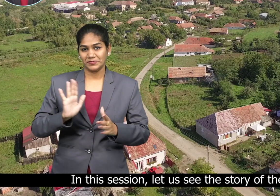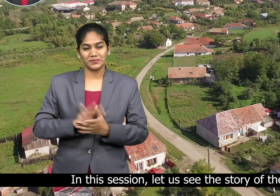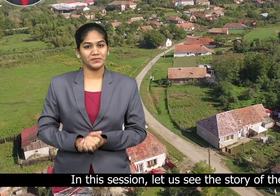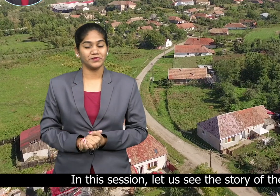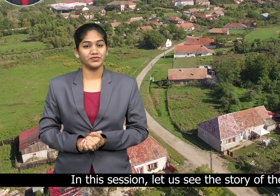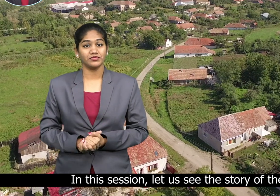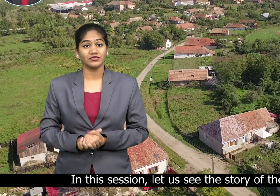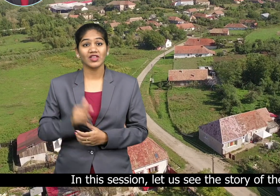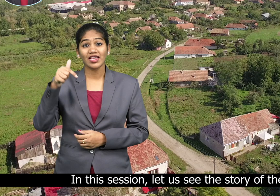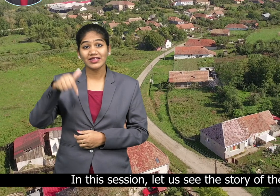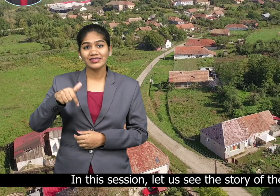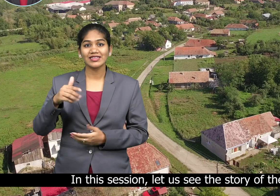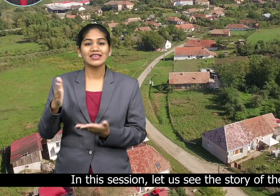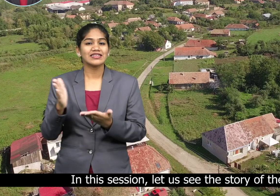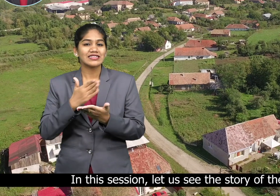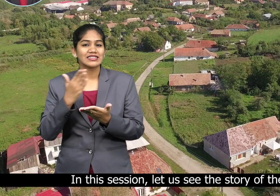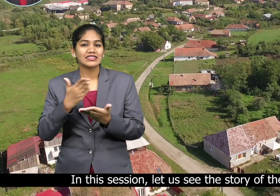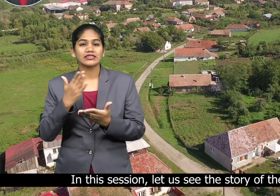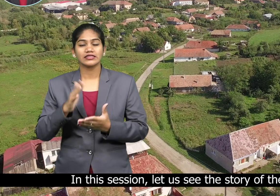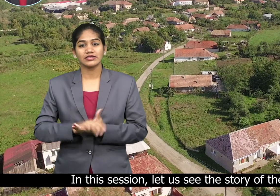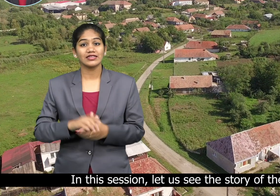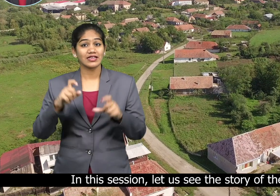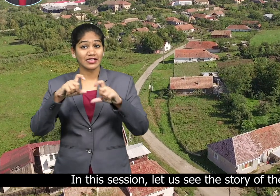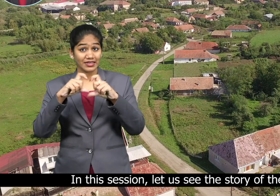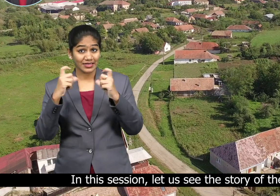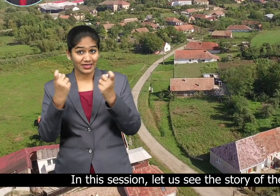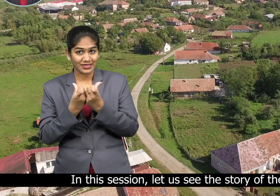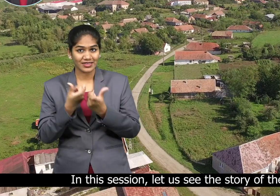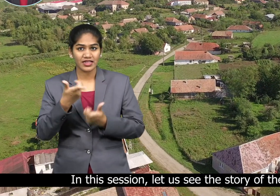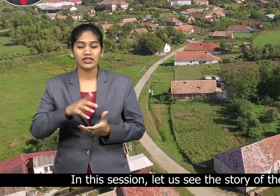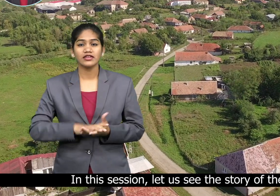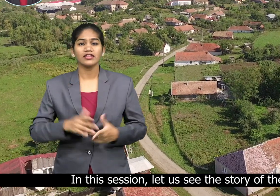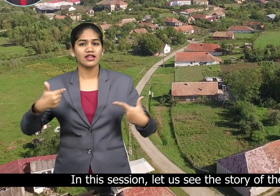In this session, let us see the story of the village Rampur.